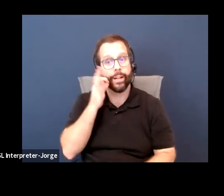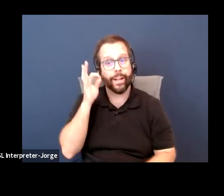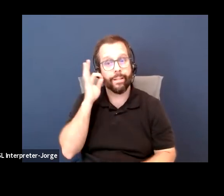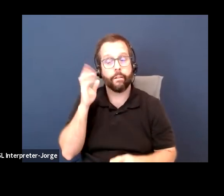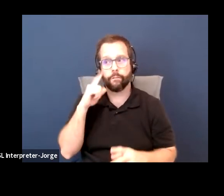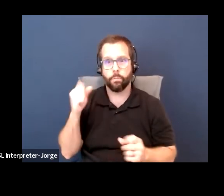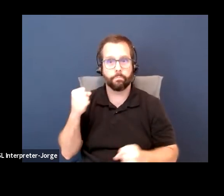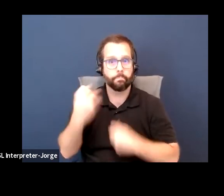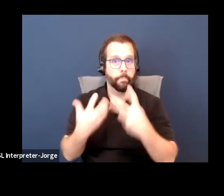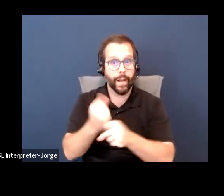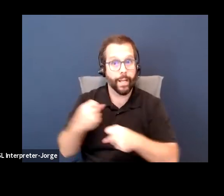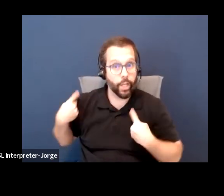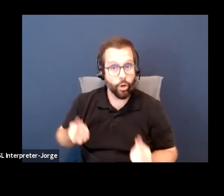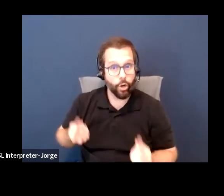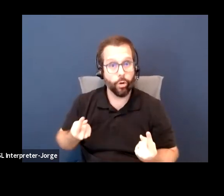years,